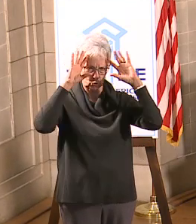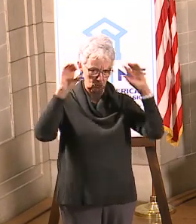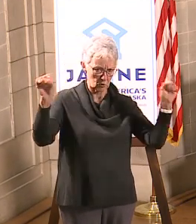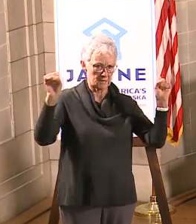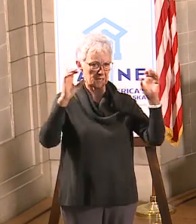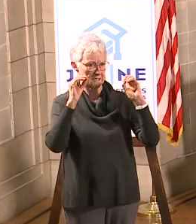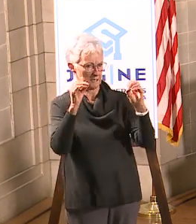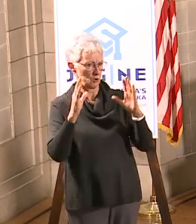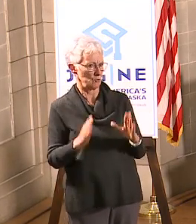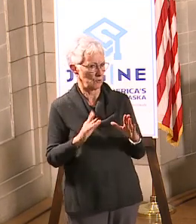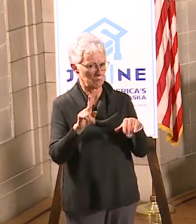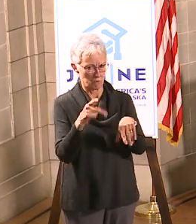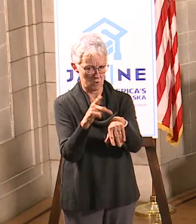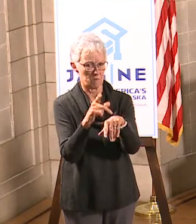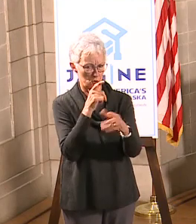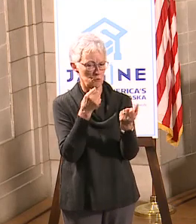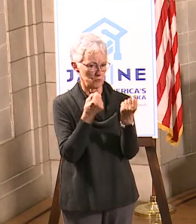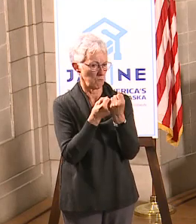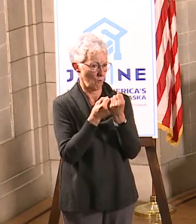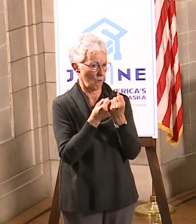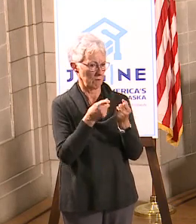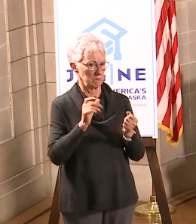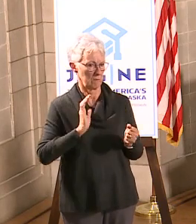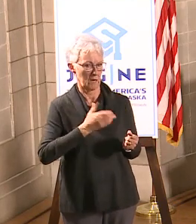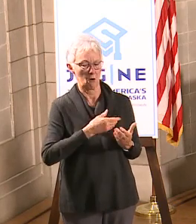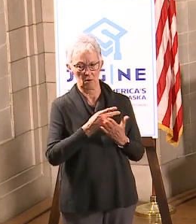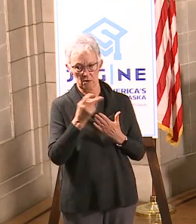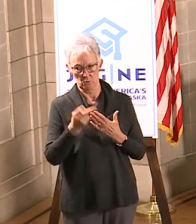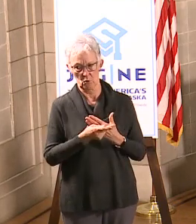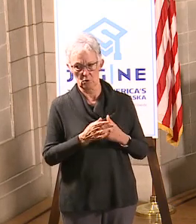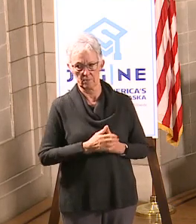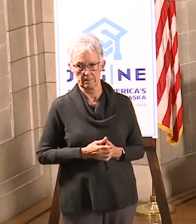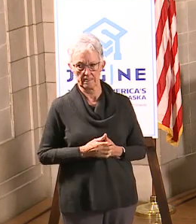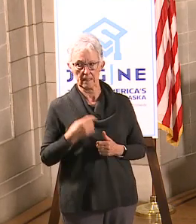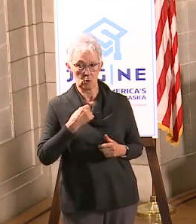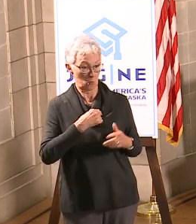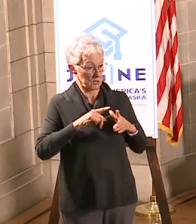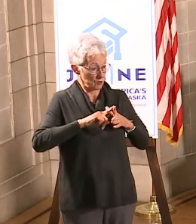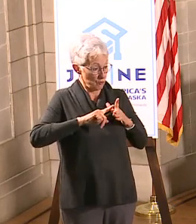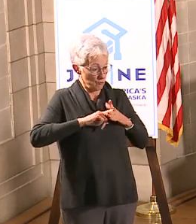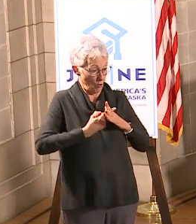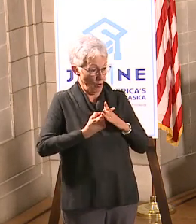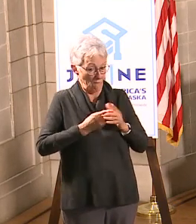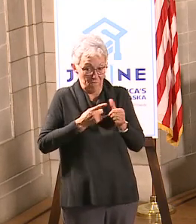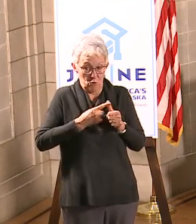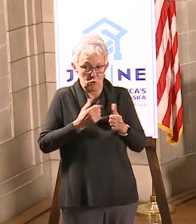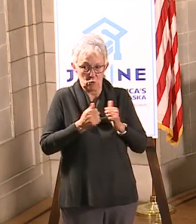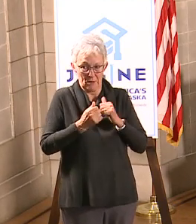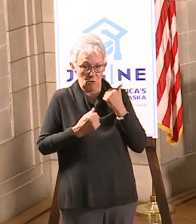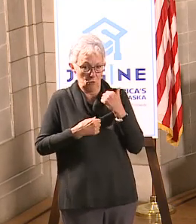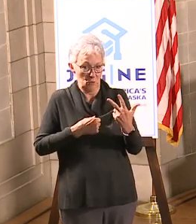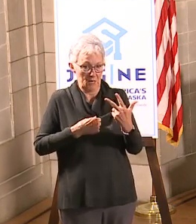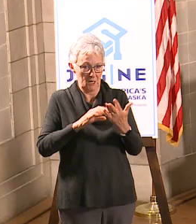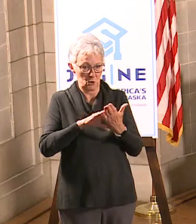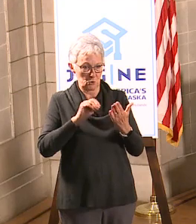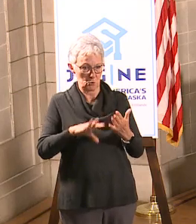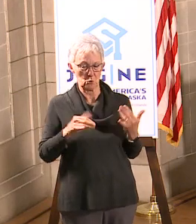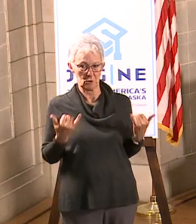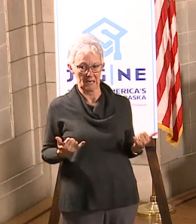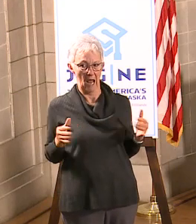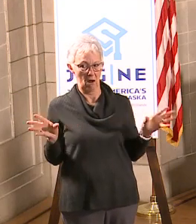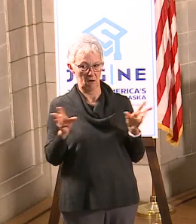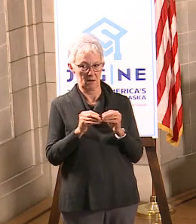locations. We're seeing great momentum and interest. When we began, there were 3, and just this year we added 5, which brings that total to